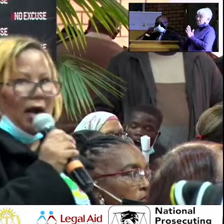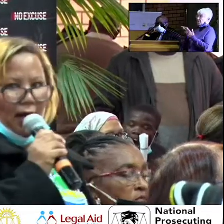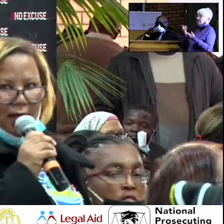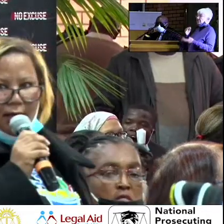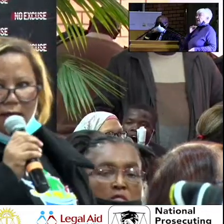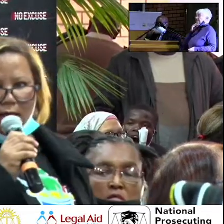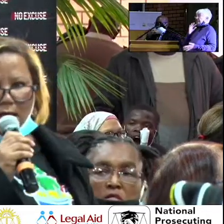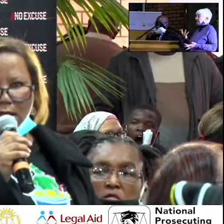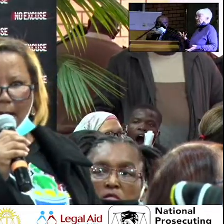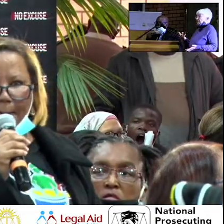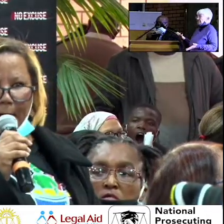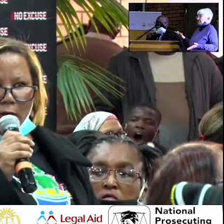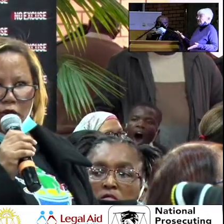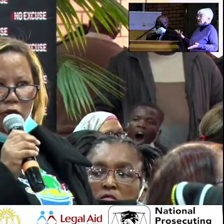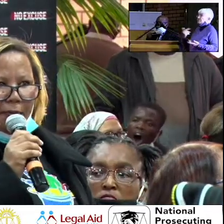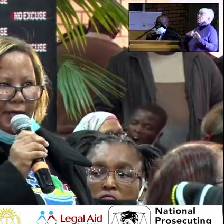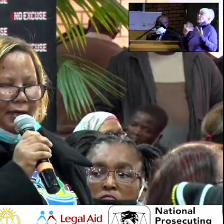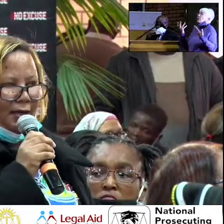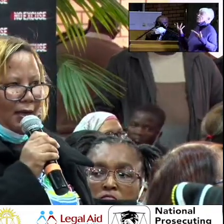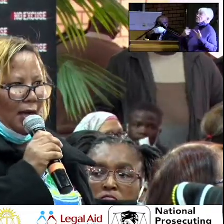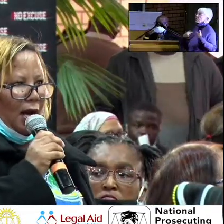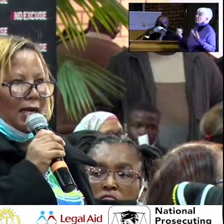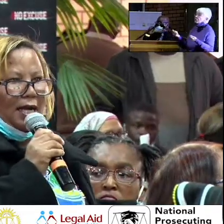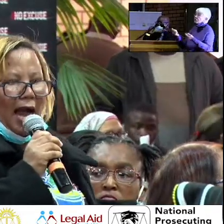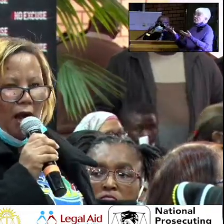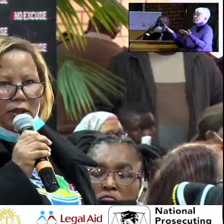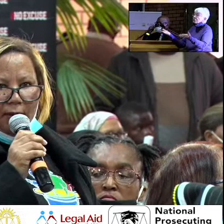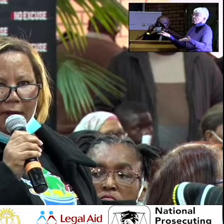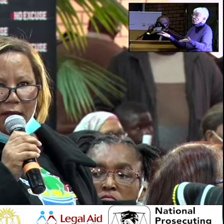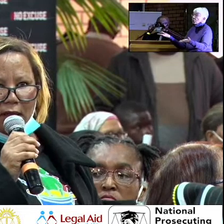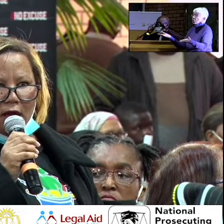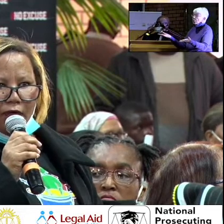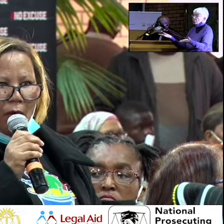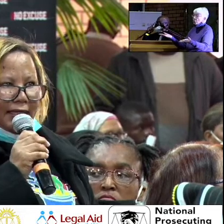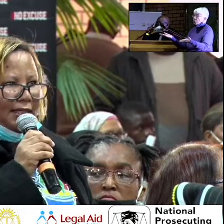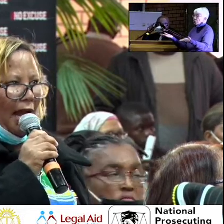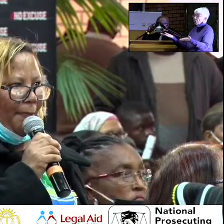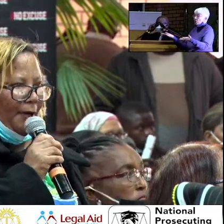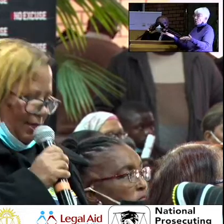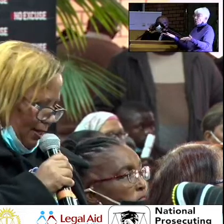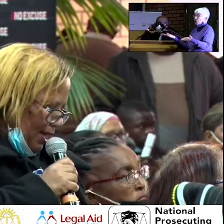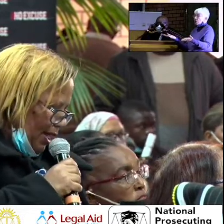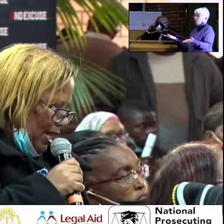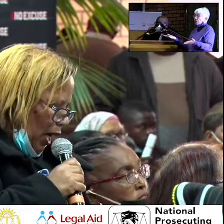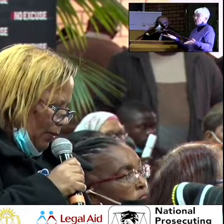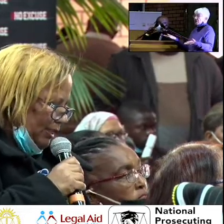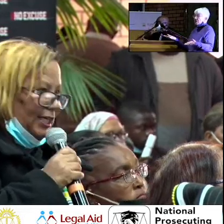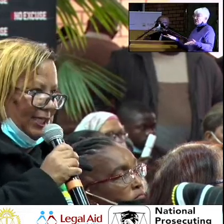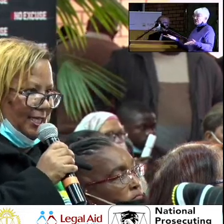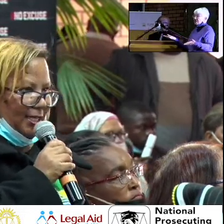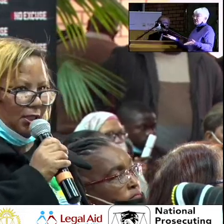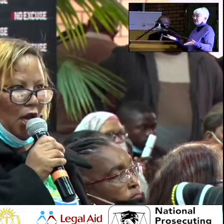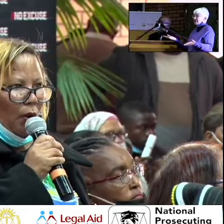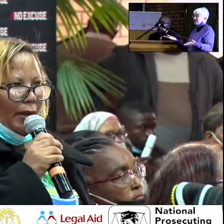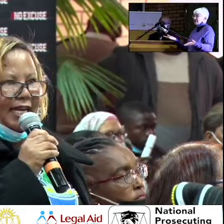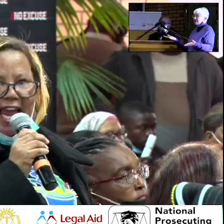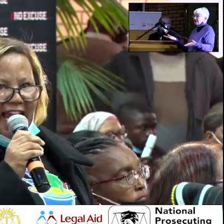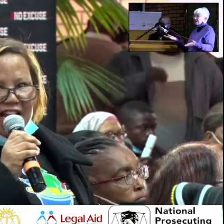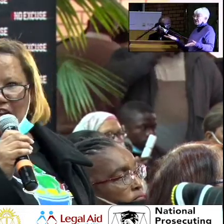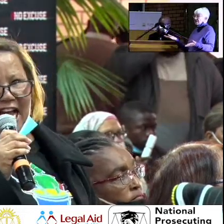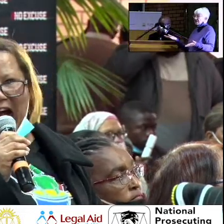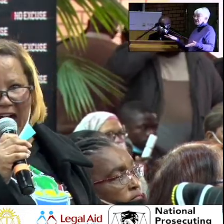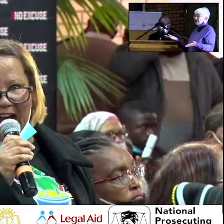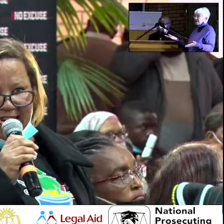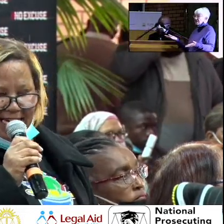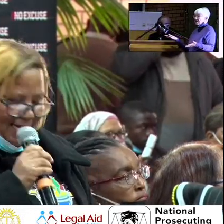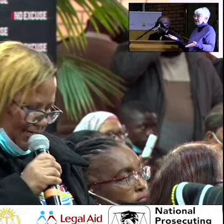We are supposed to be accountable for what is happening in our cities. We